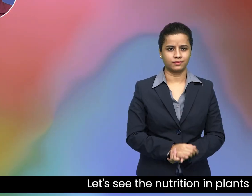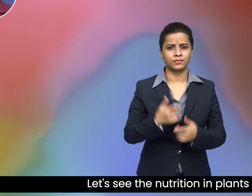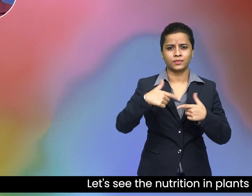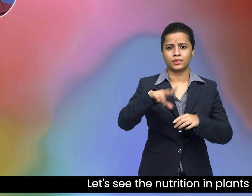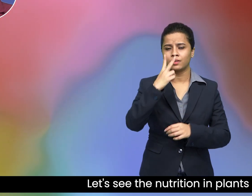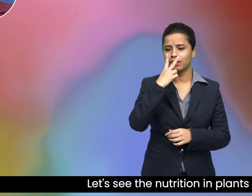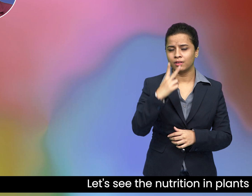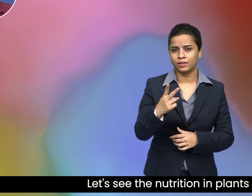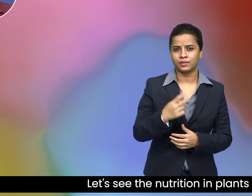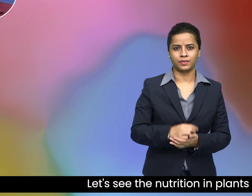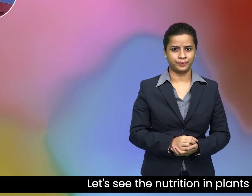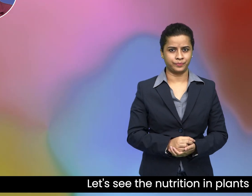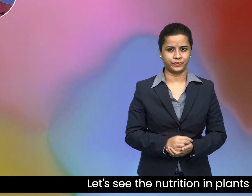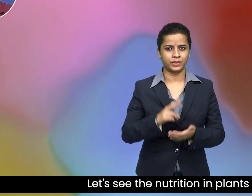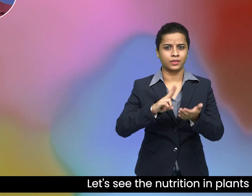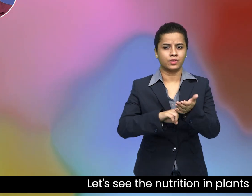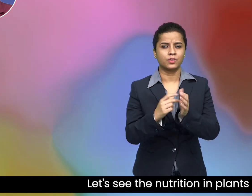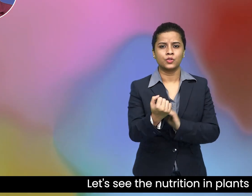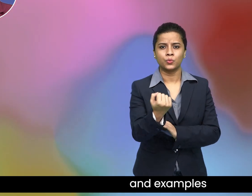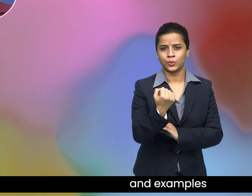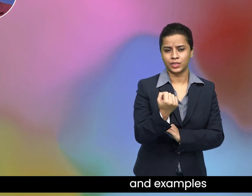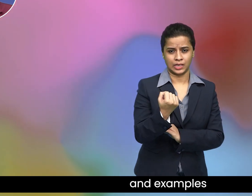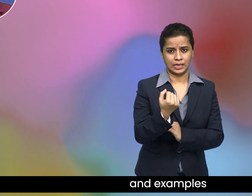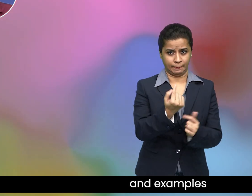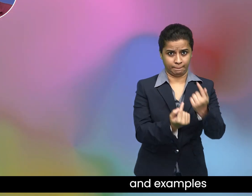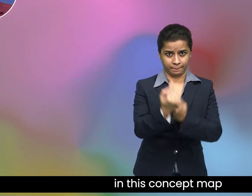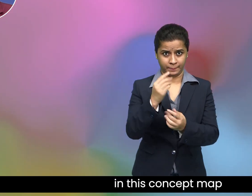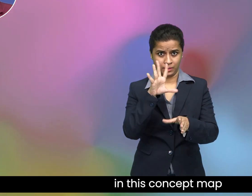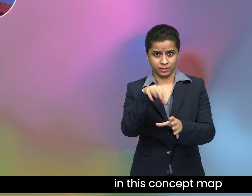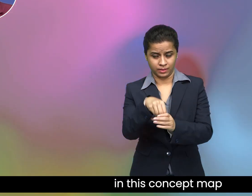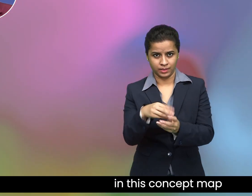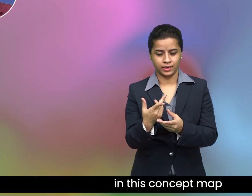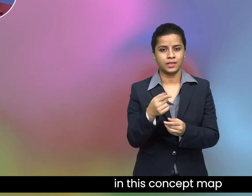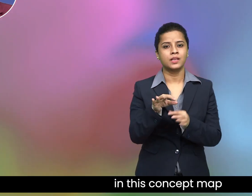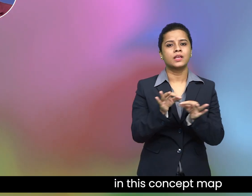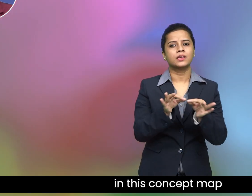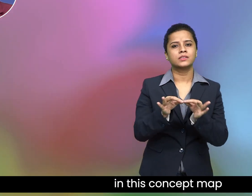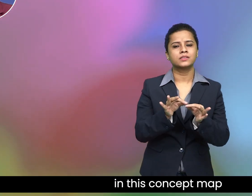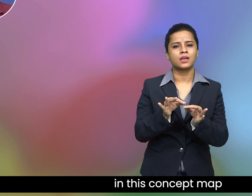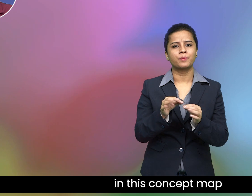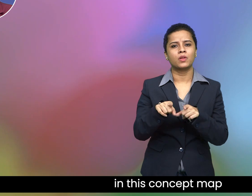Let's see the nutrition in plants and examples in this concept map.